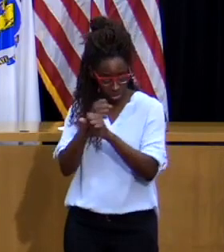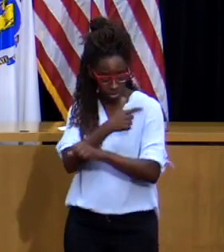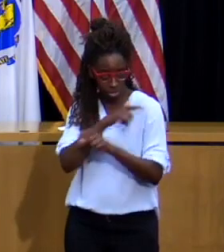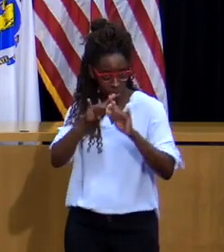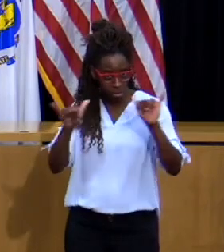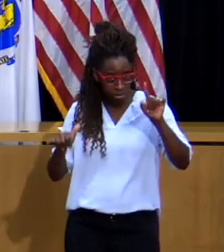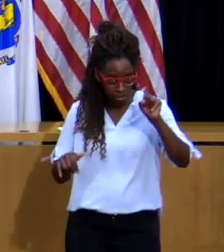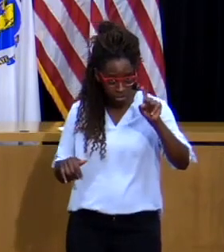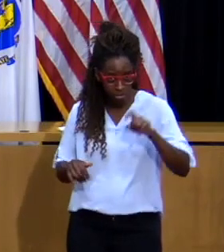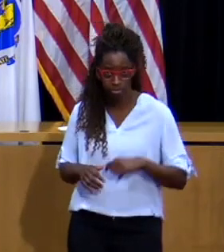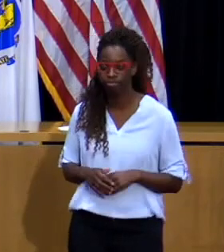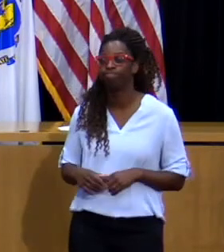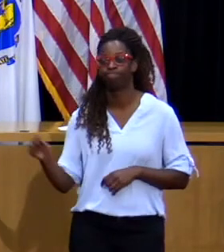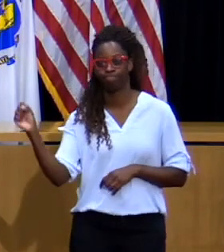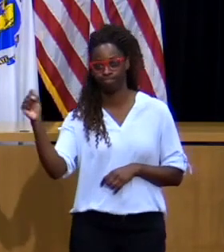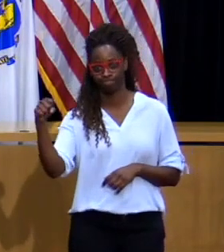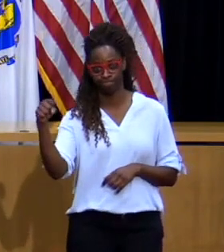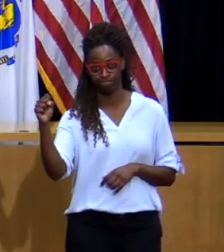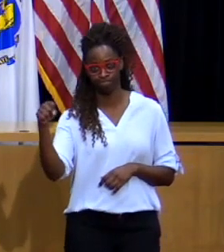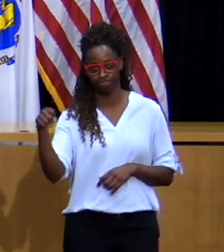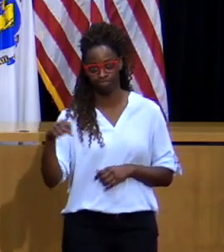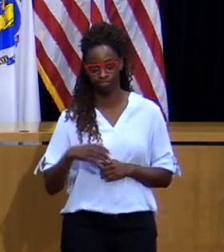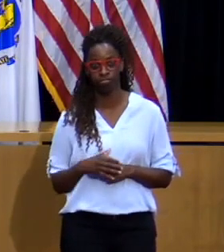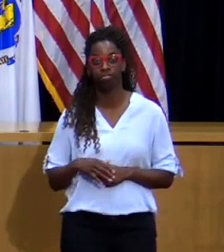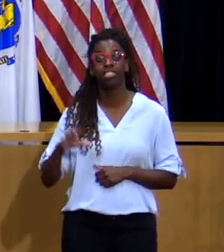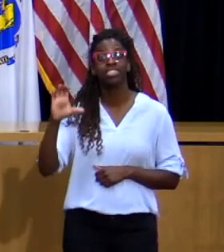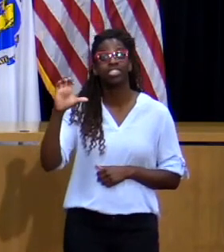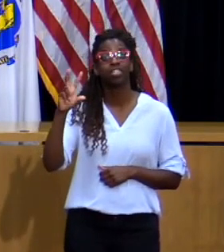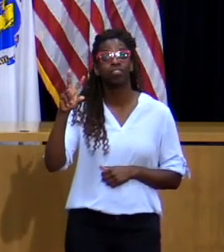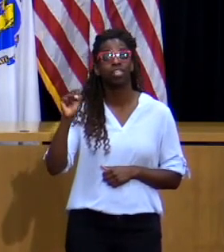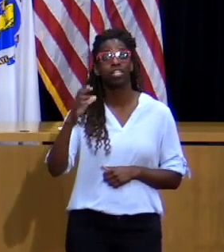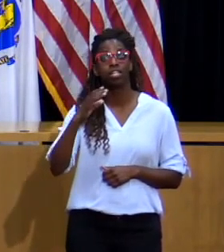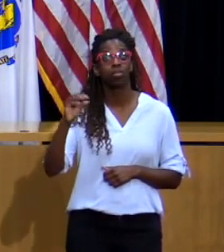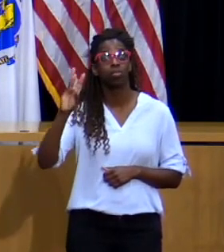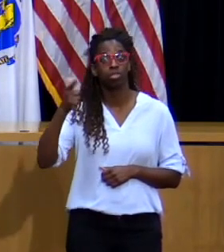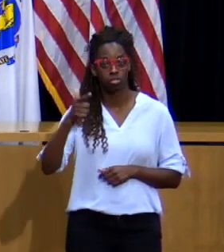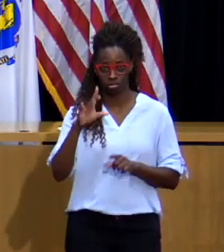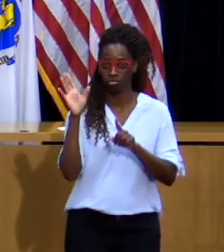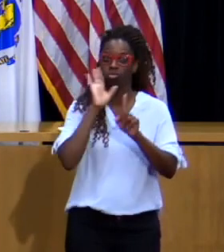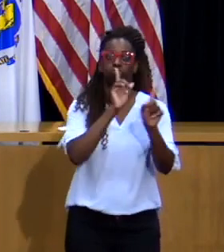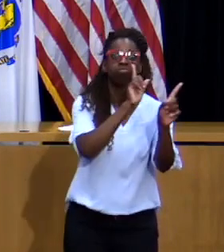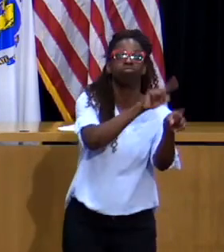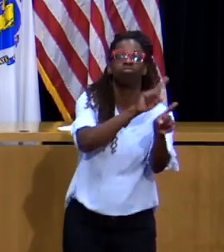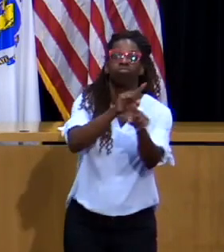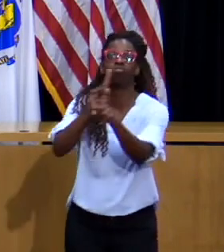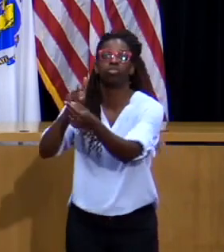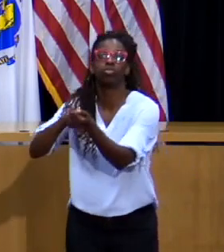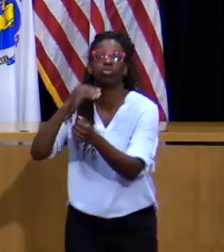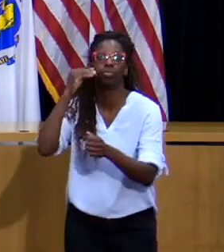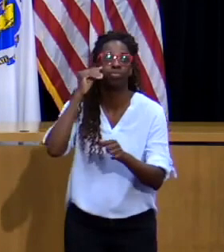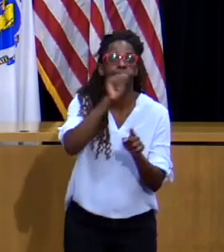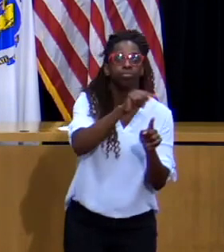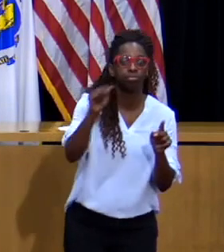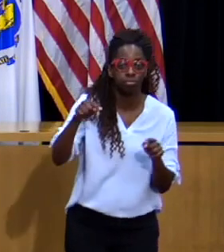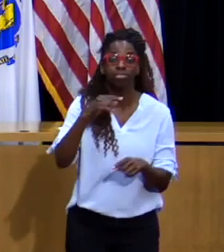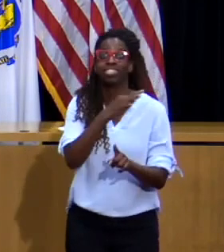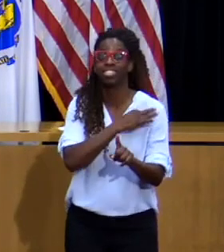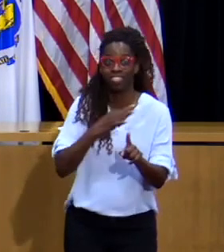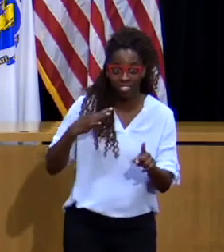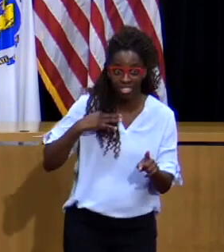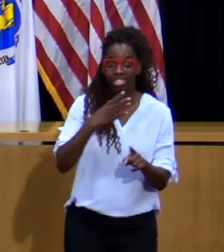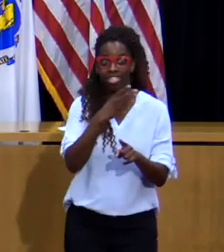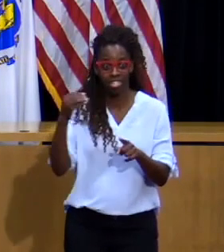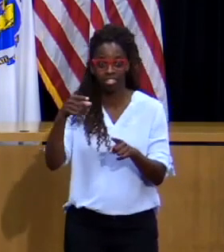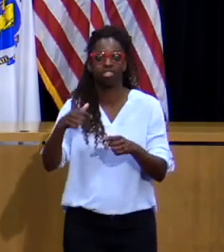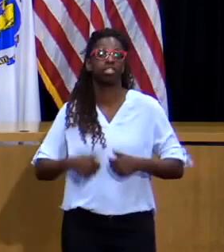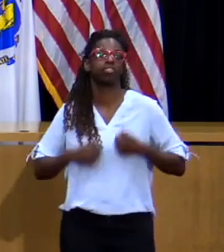and Walgreens is staff and residents. And it is the allocation of the vaccine is to CVS and